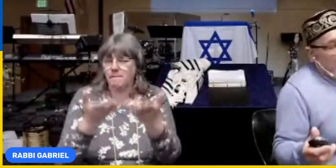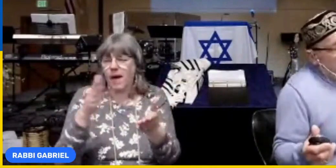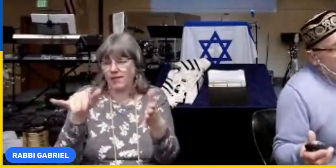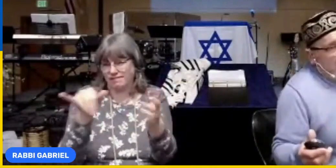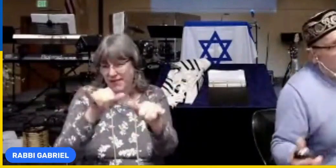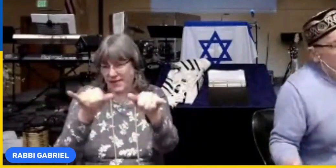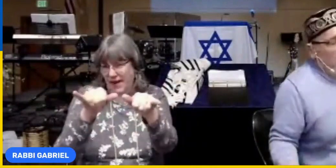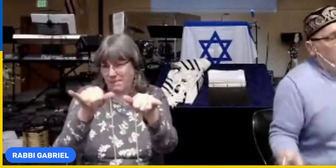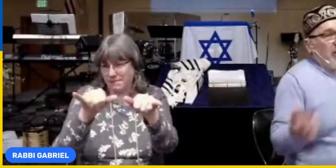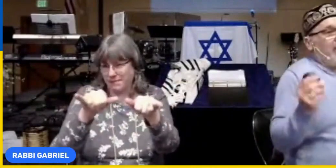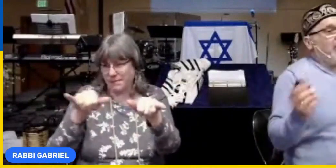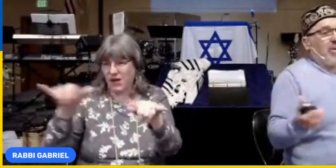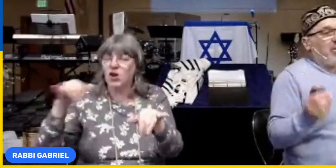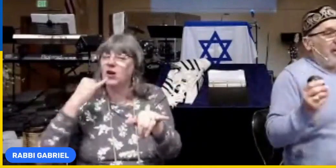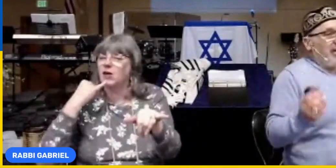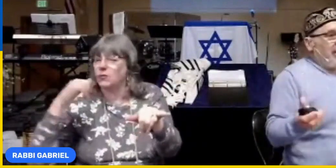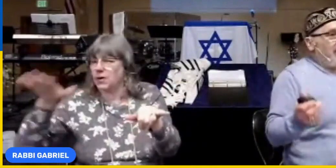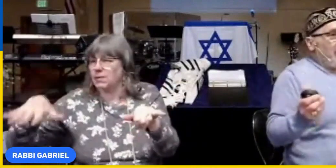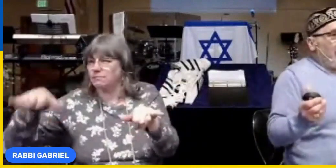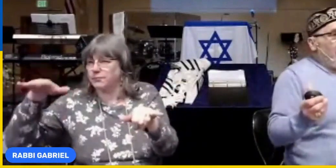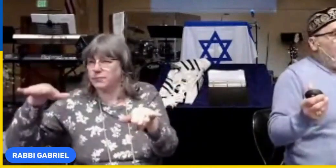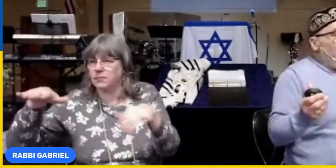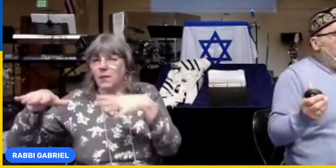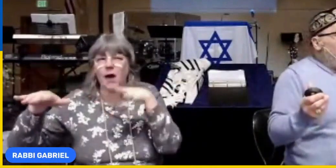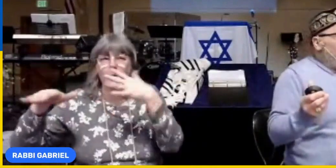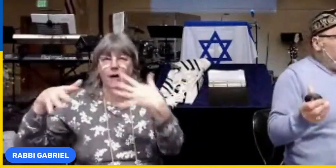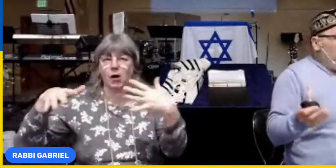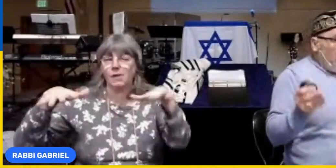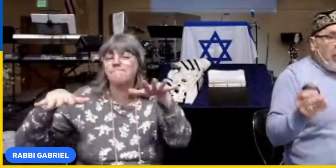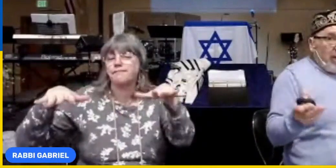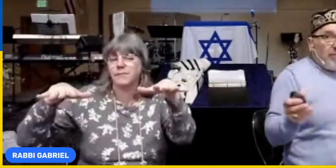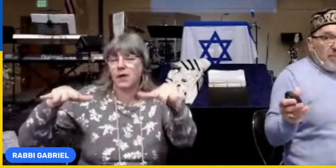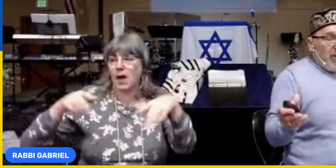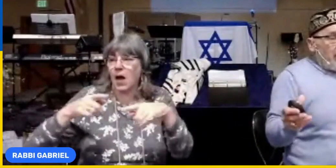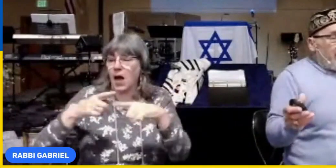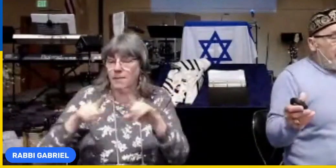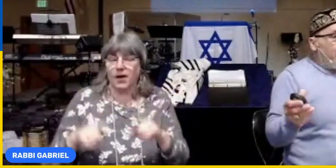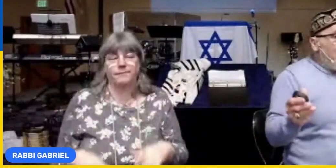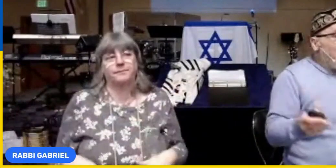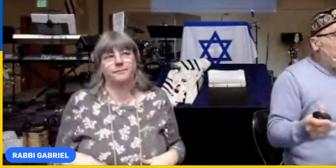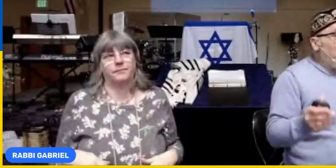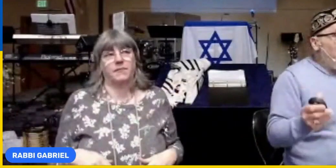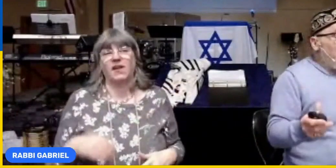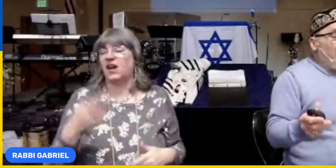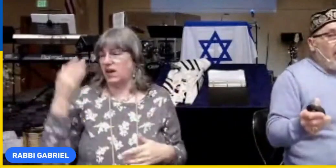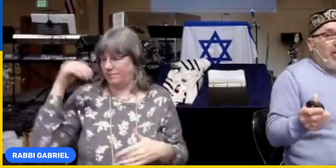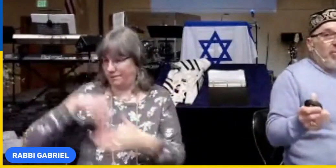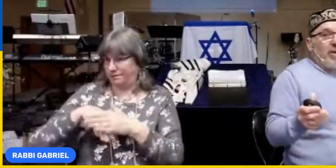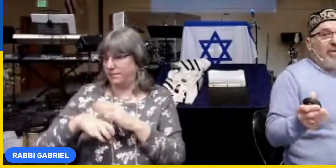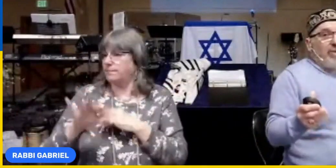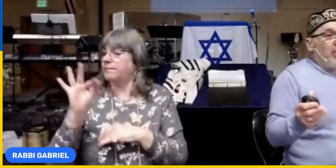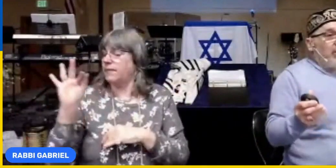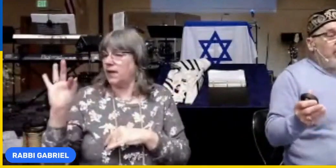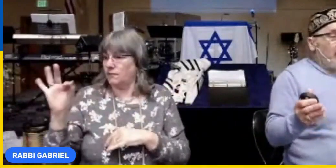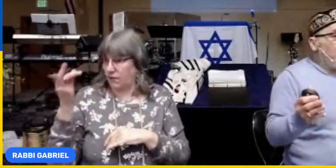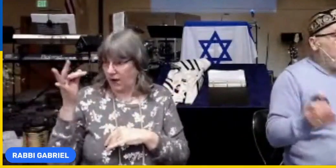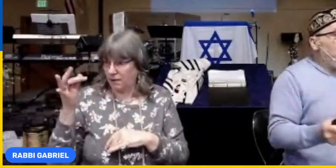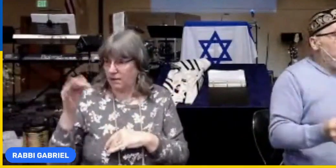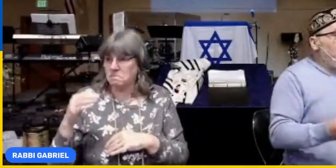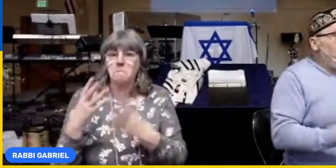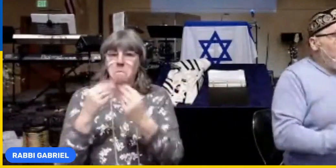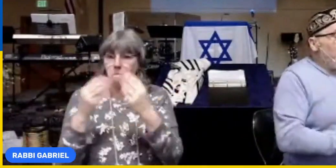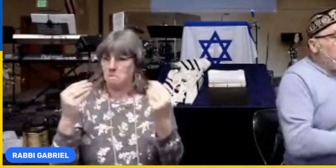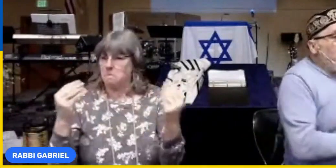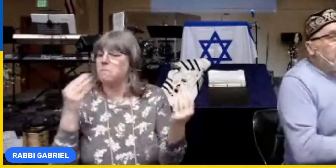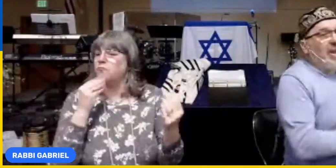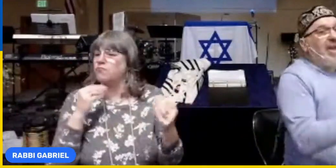of France was really growing. And during that period, France became one of the